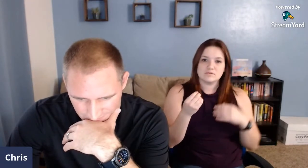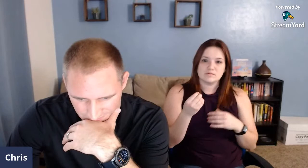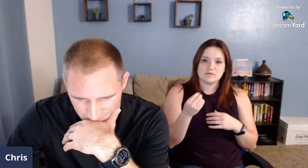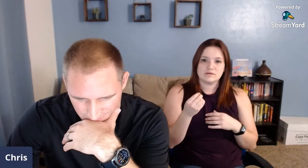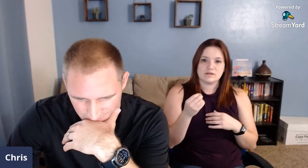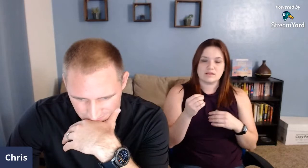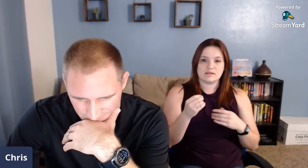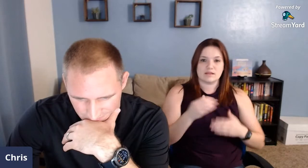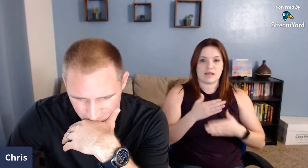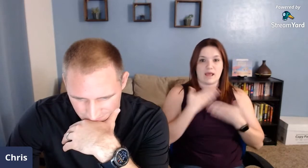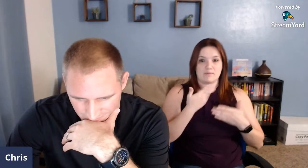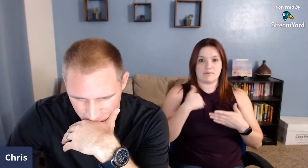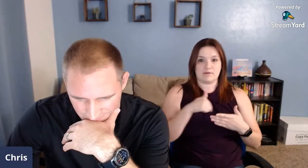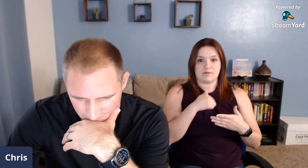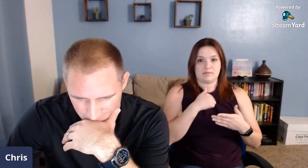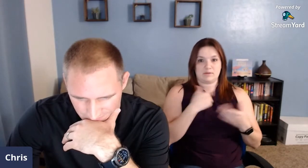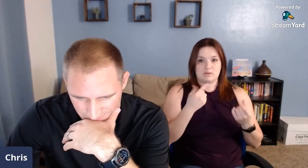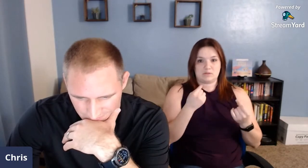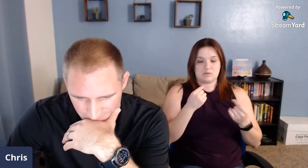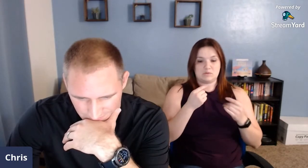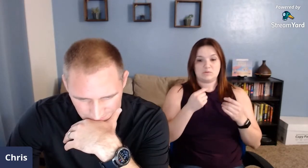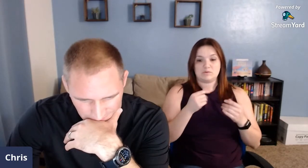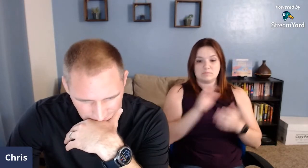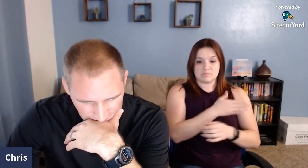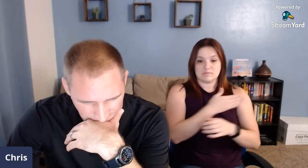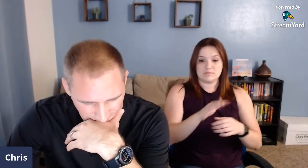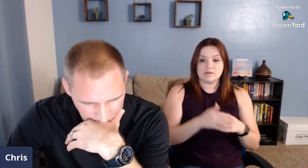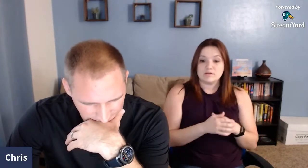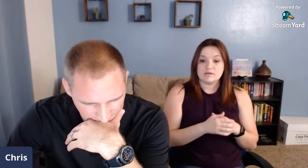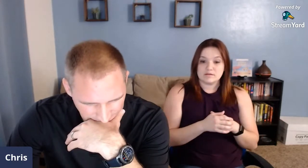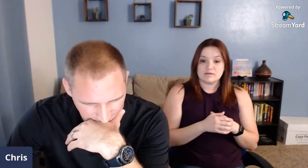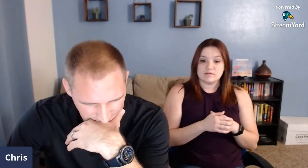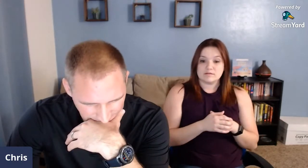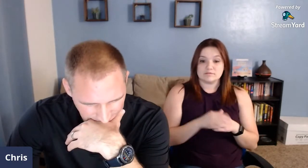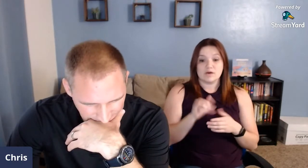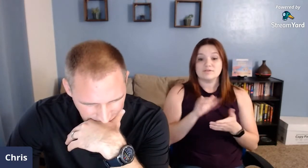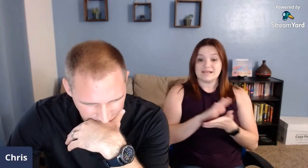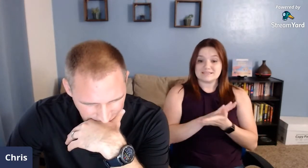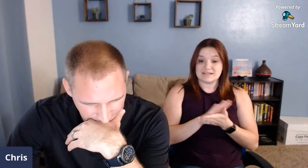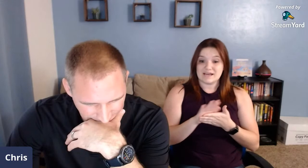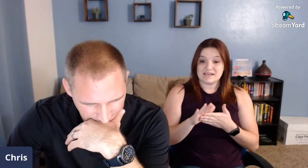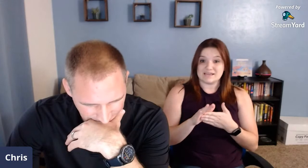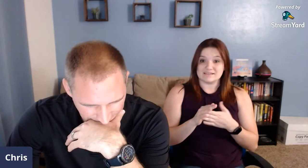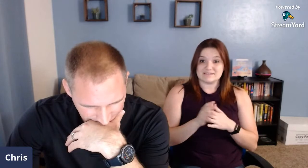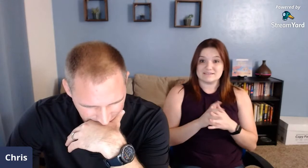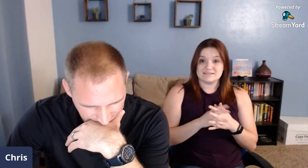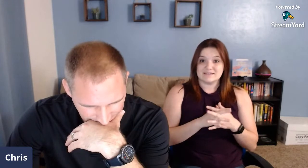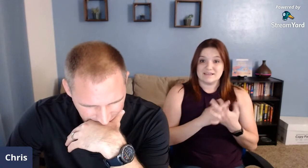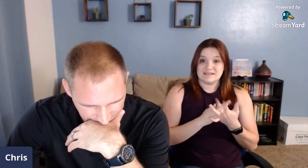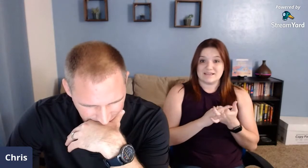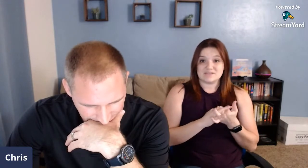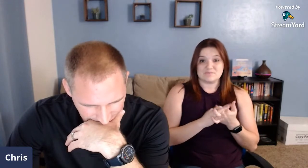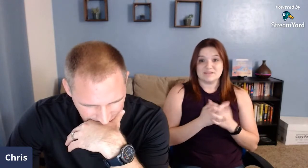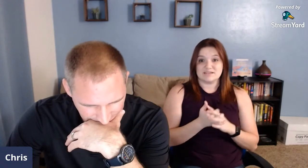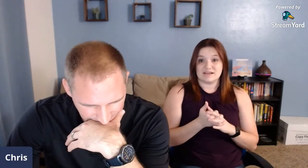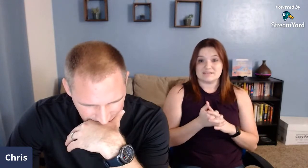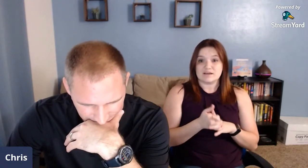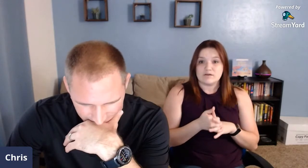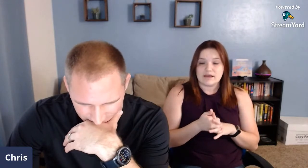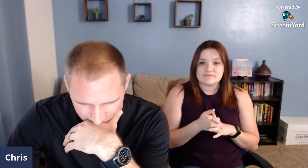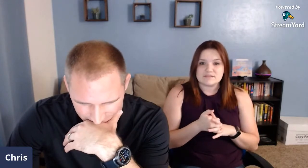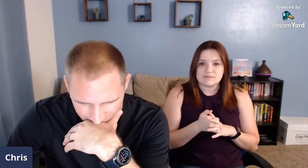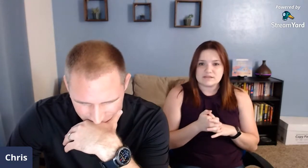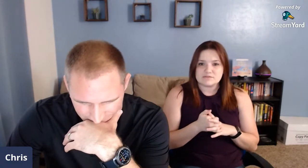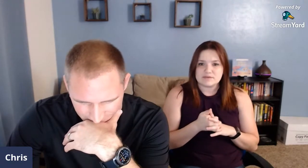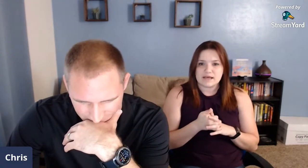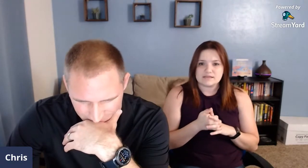do the music and work with people there. So it's a nice way to start out. Oh, that's nice. That's really nice.